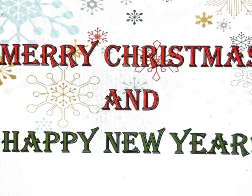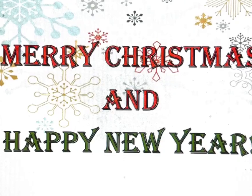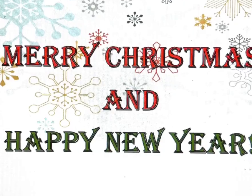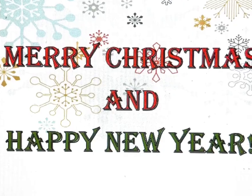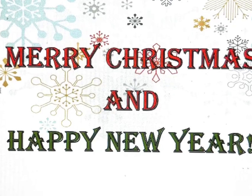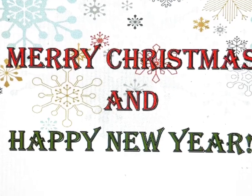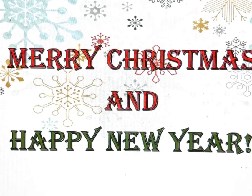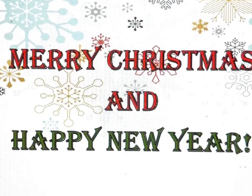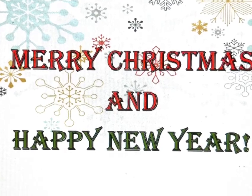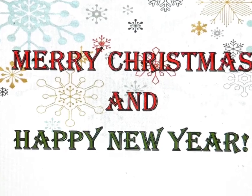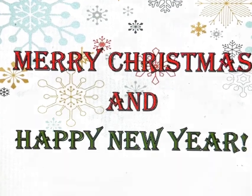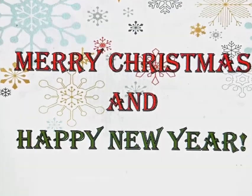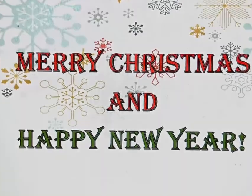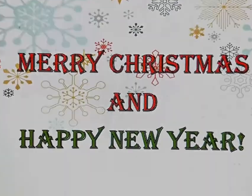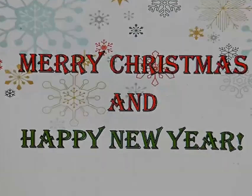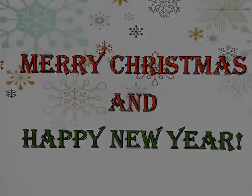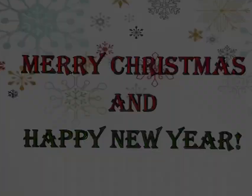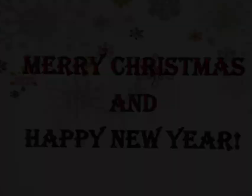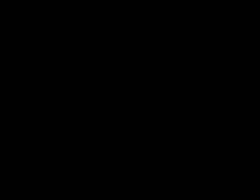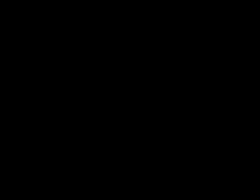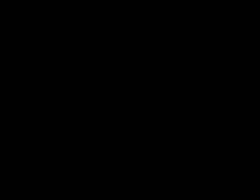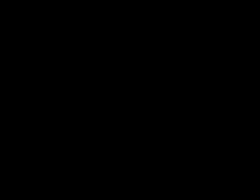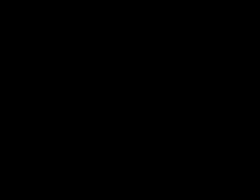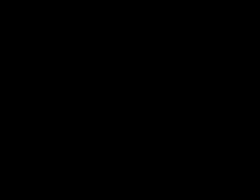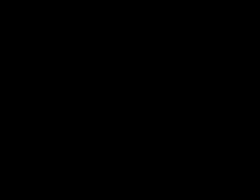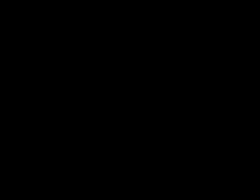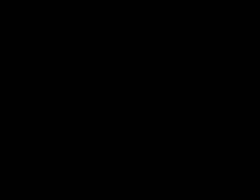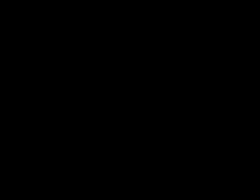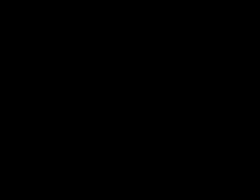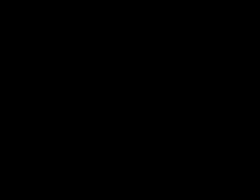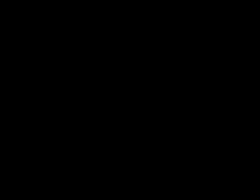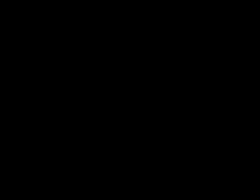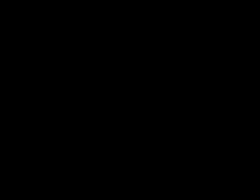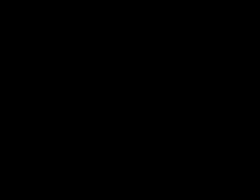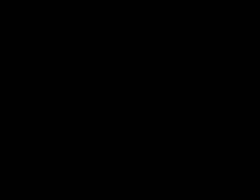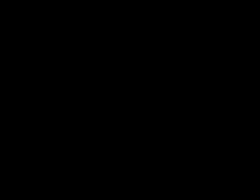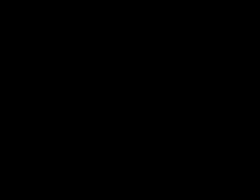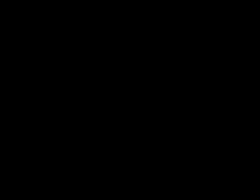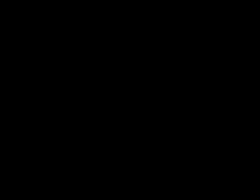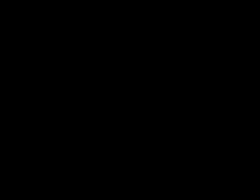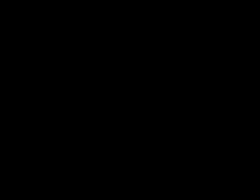Merry Christmas, Jonathan. Merry Christmas, you guys.